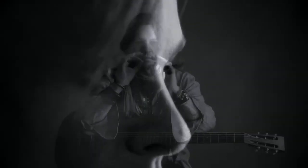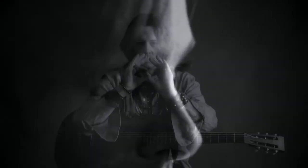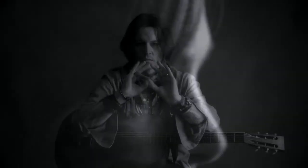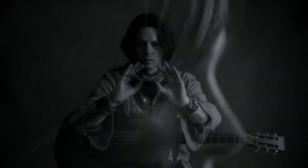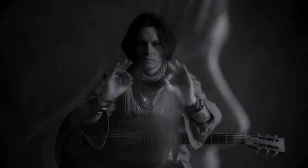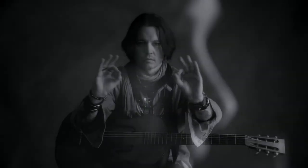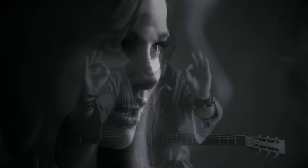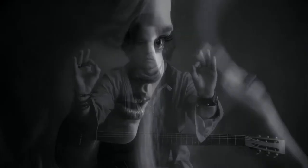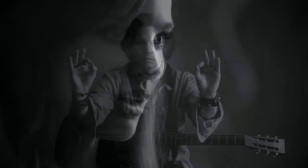without a care.